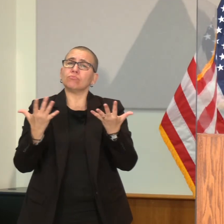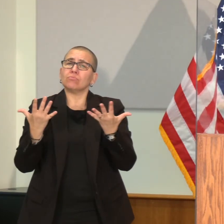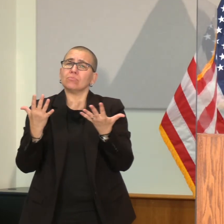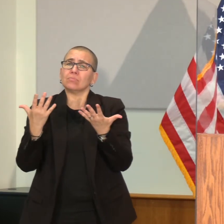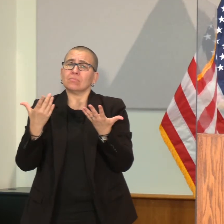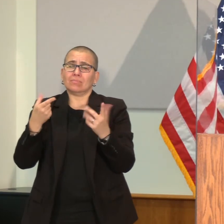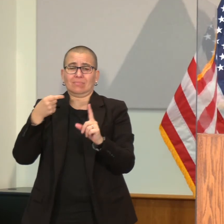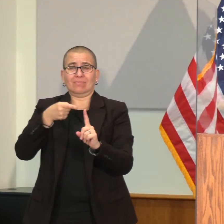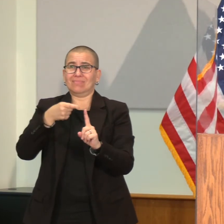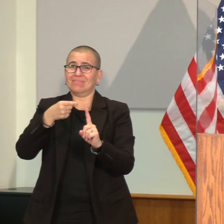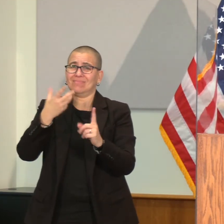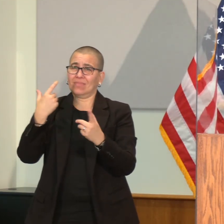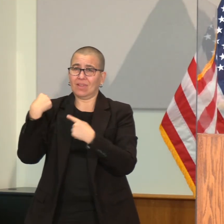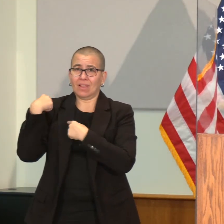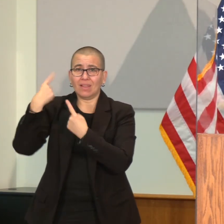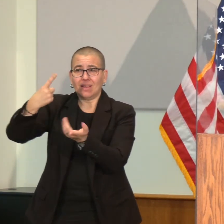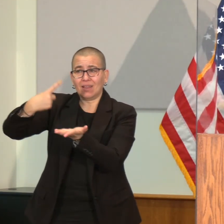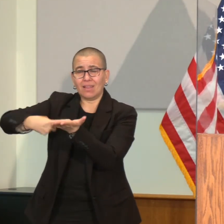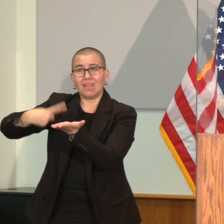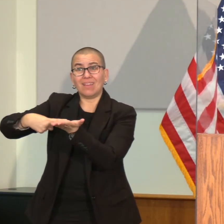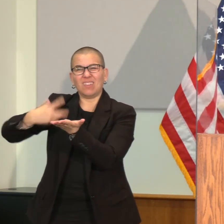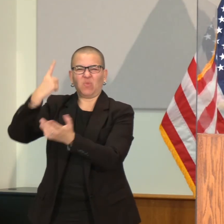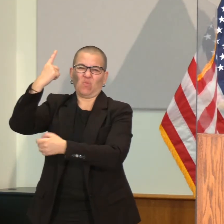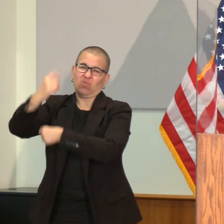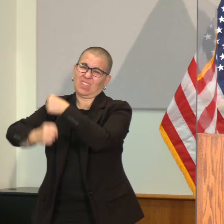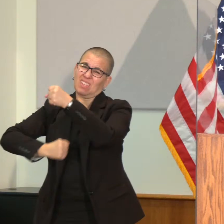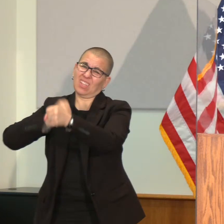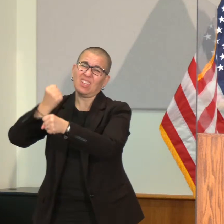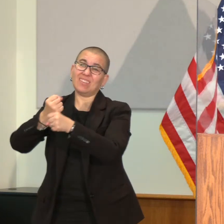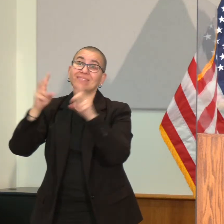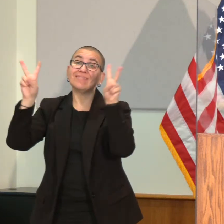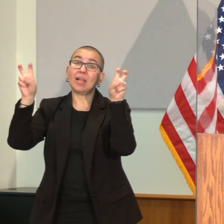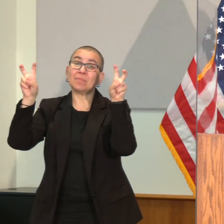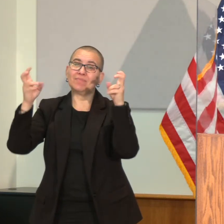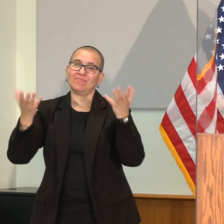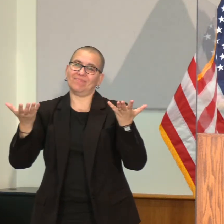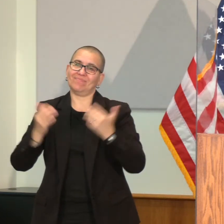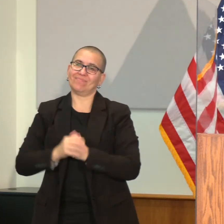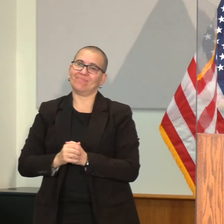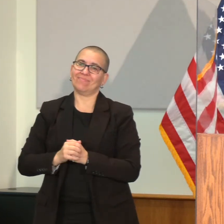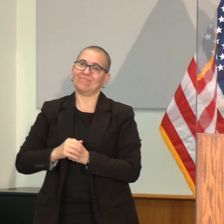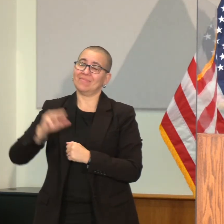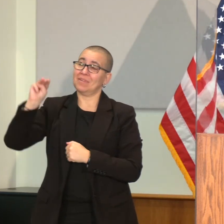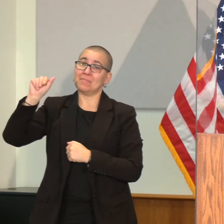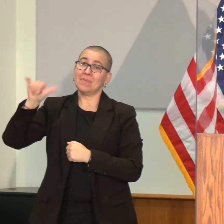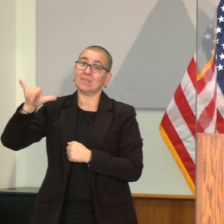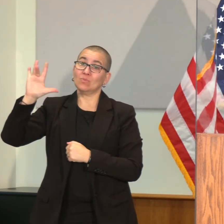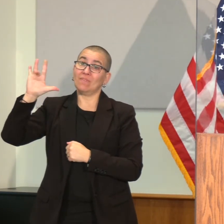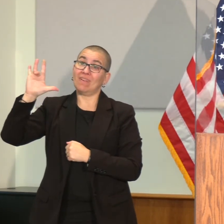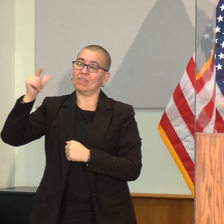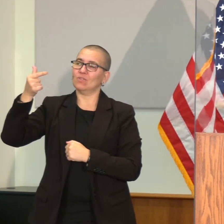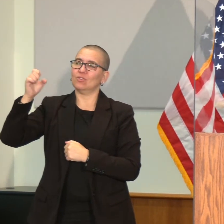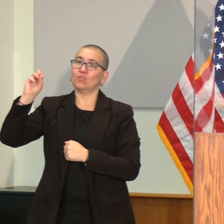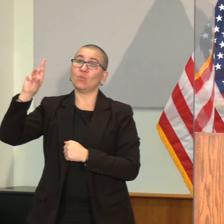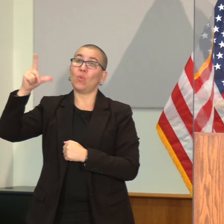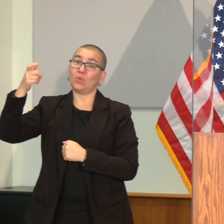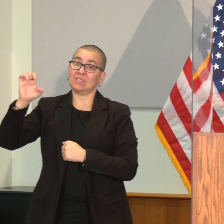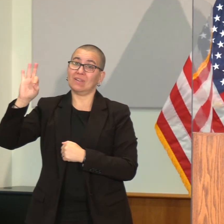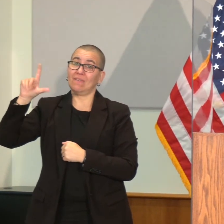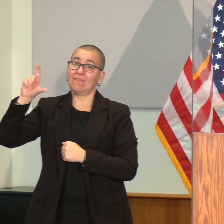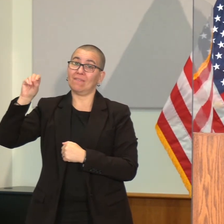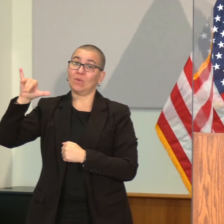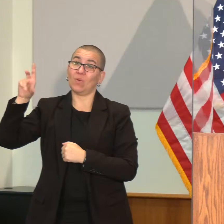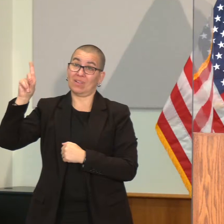about over the last year. And since that day on May 25th, as George Floyd laid at 38th in Chicago,